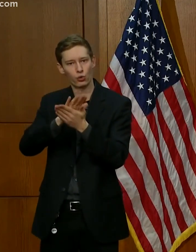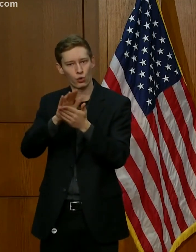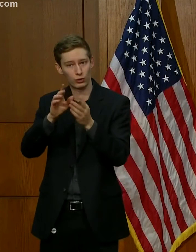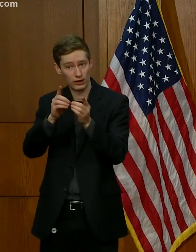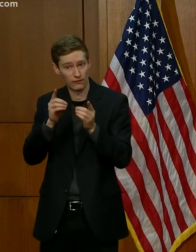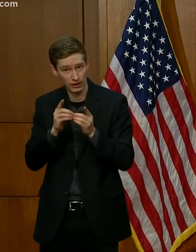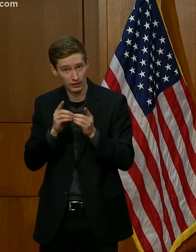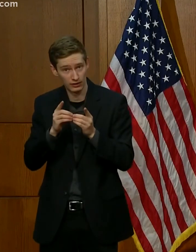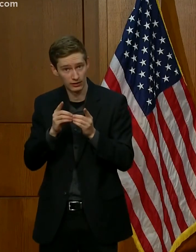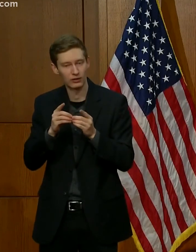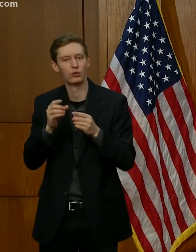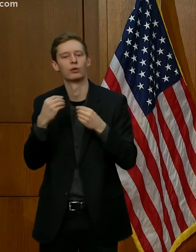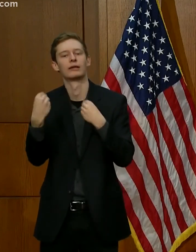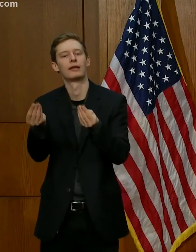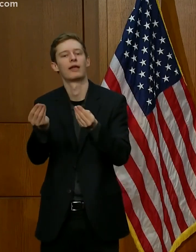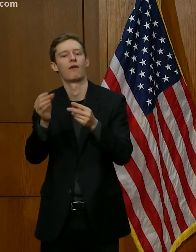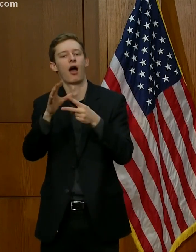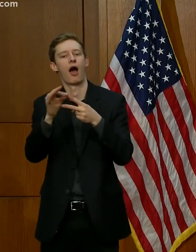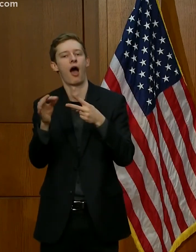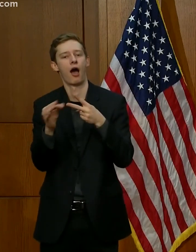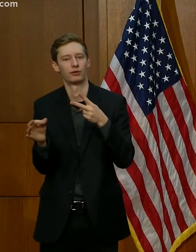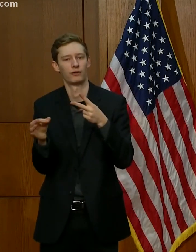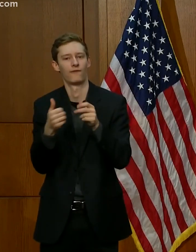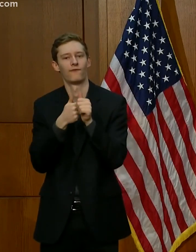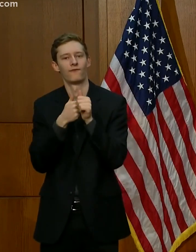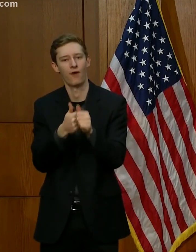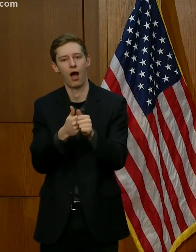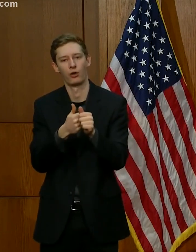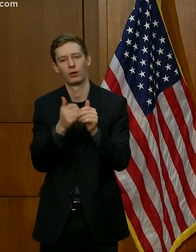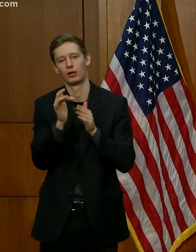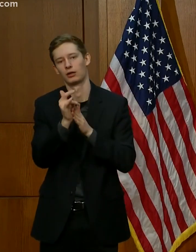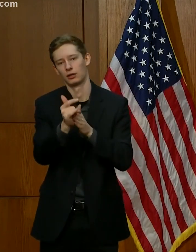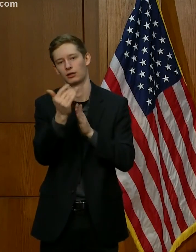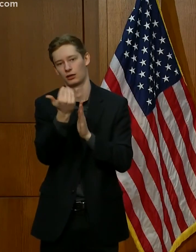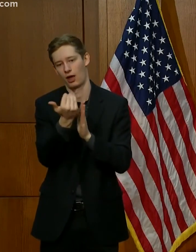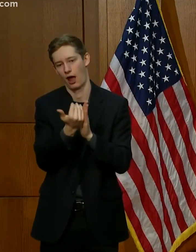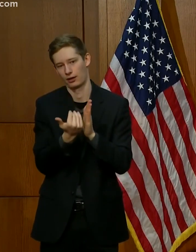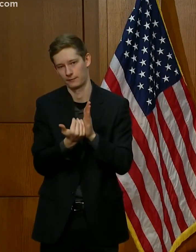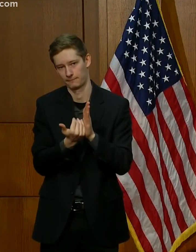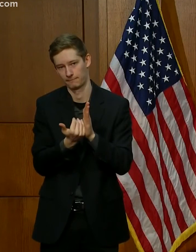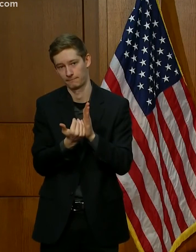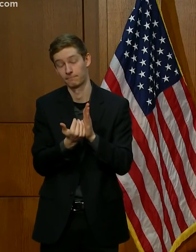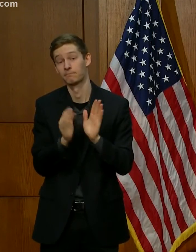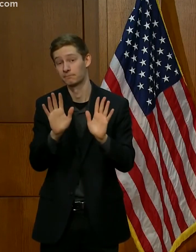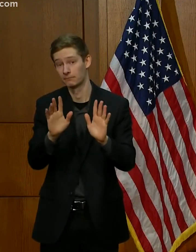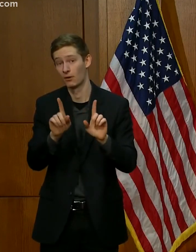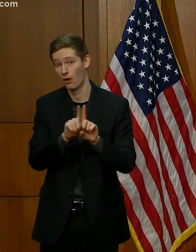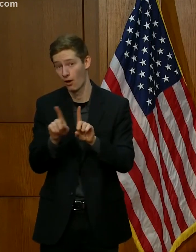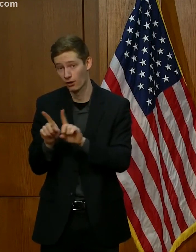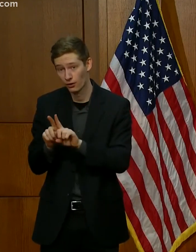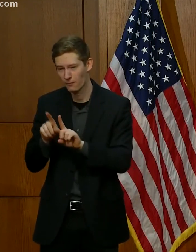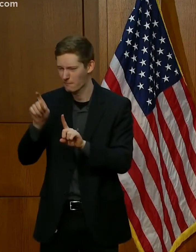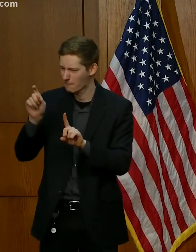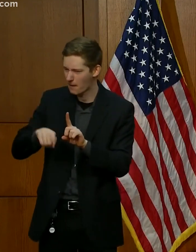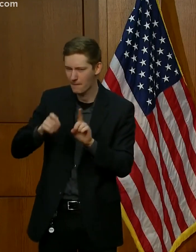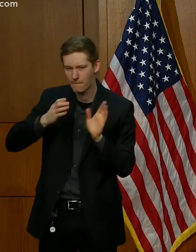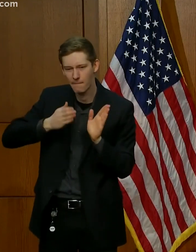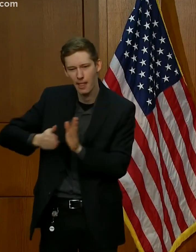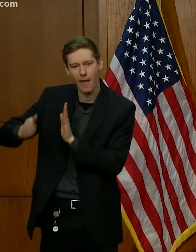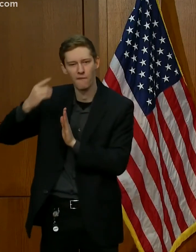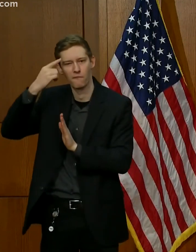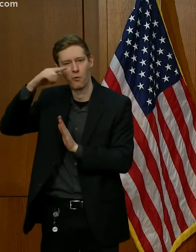options available in accordance with the guidance. They also need to plan for summer school